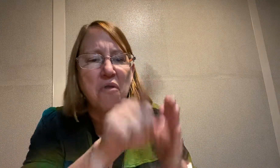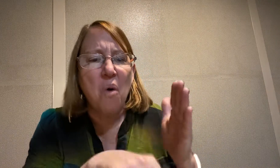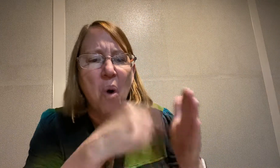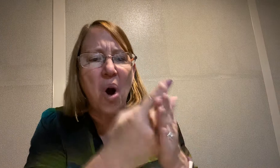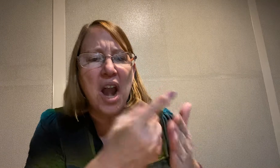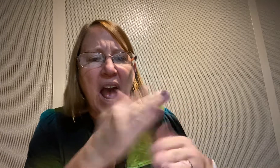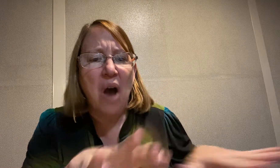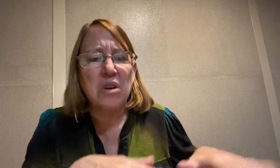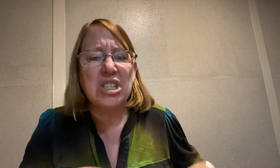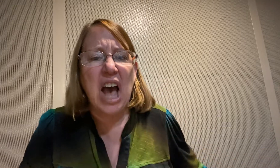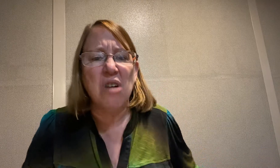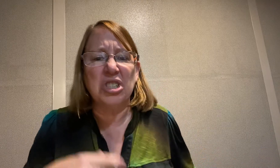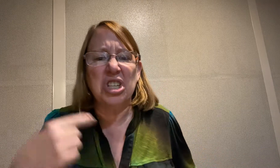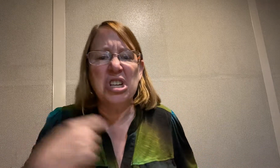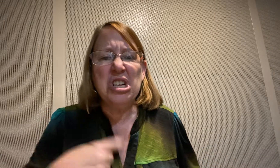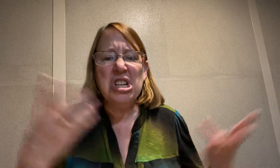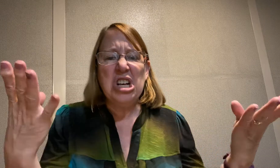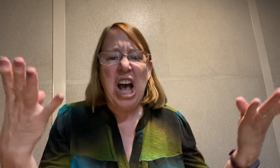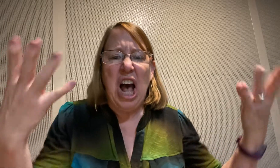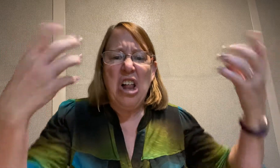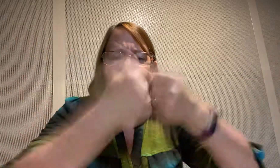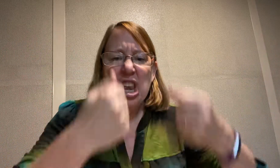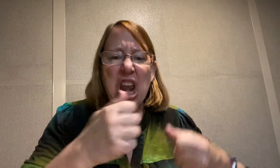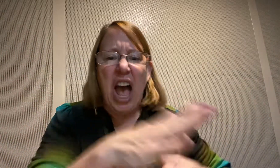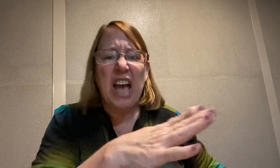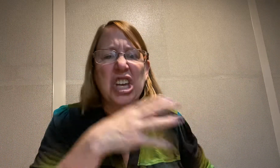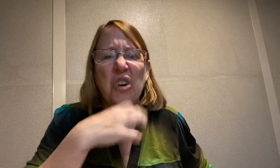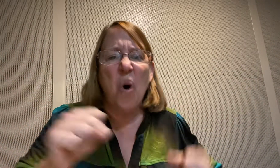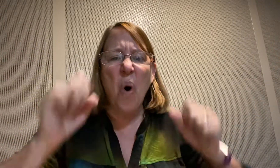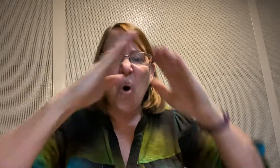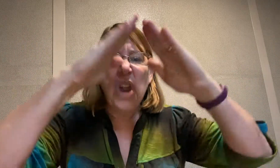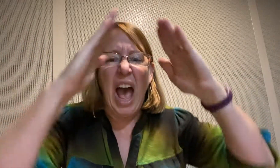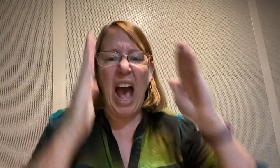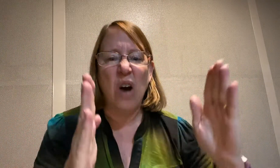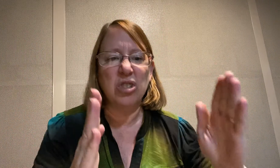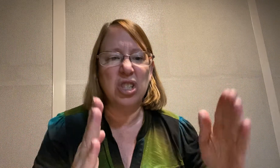"Before an hour's out, I'll knock your old house.